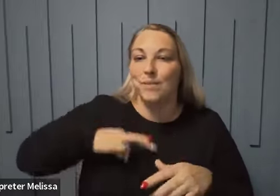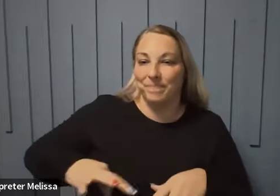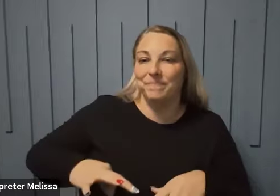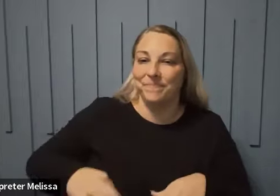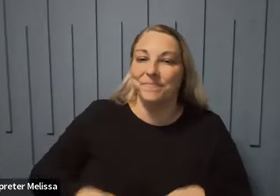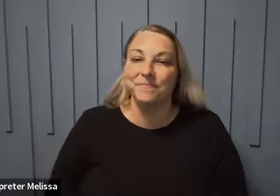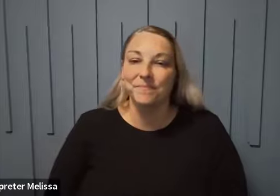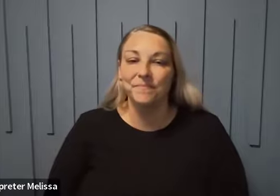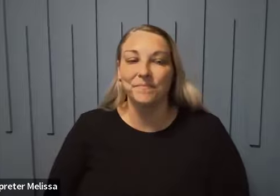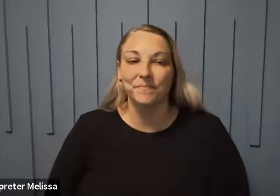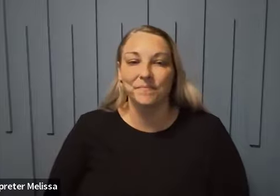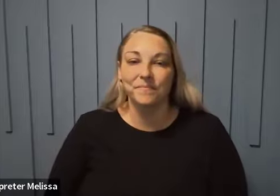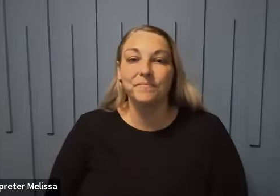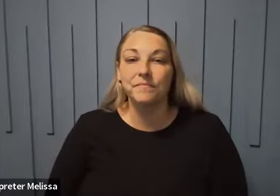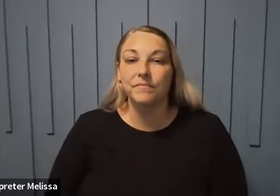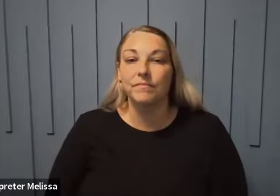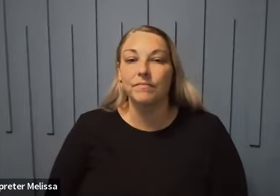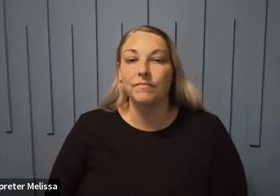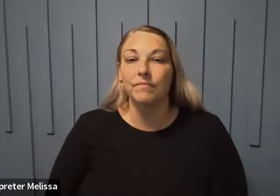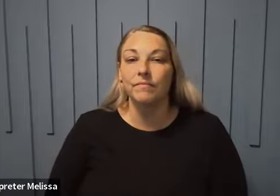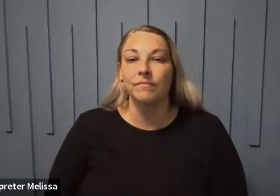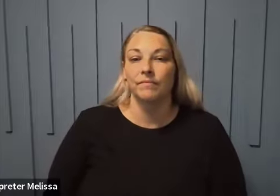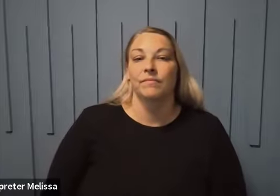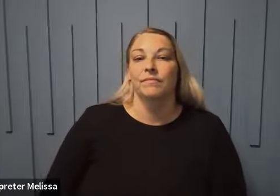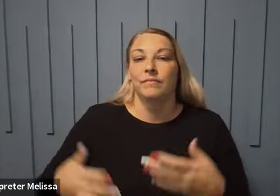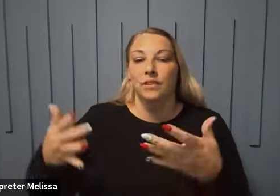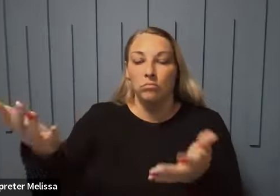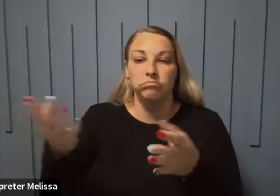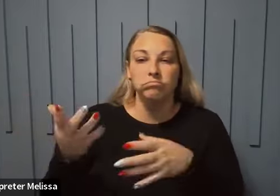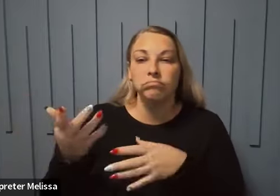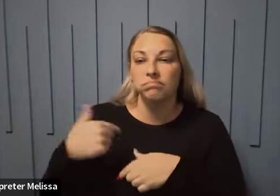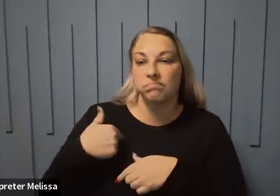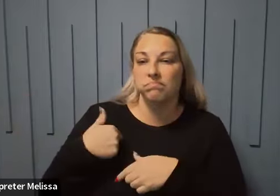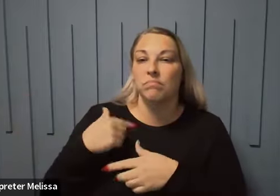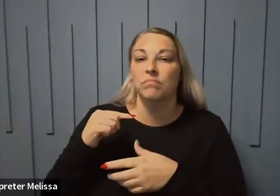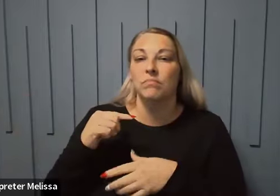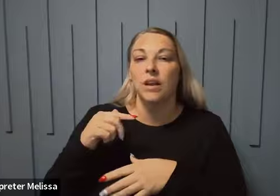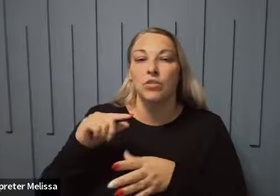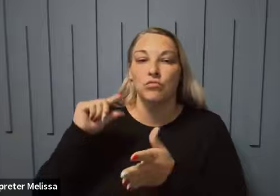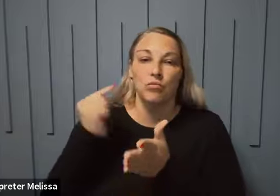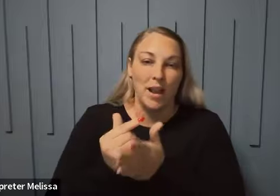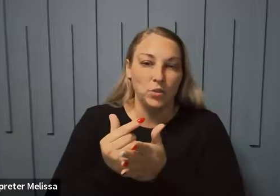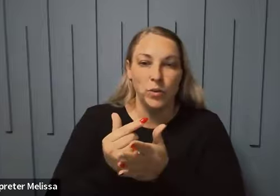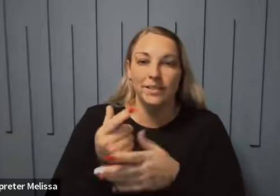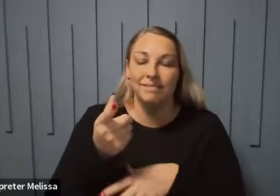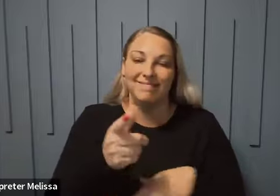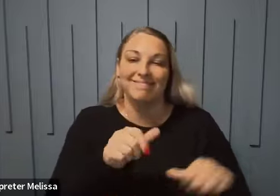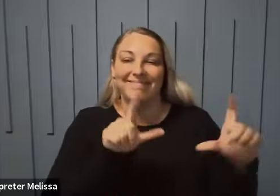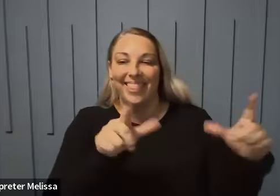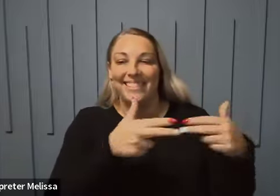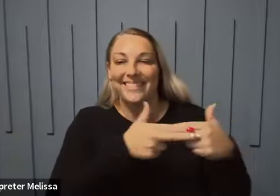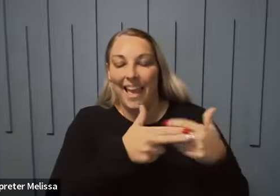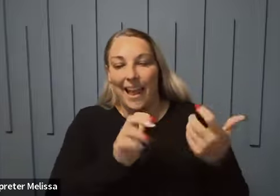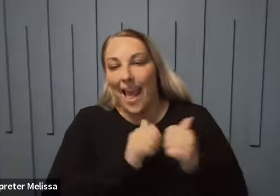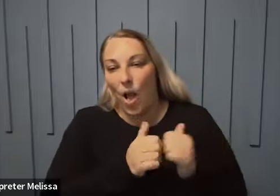working with. So professionally, I am a graduate of McMurray College. This is basically the slide where you learn